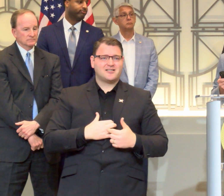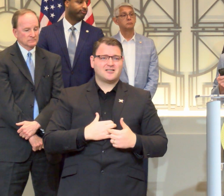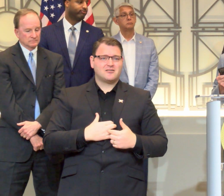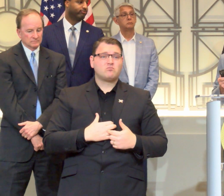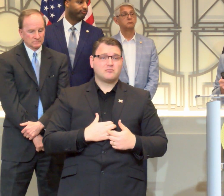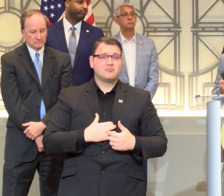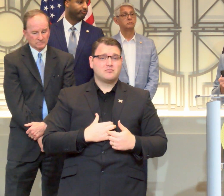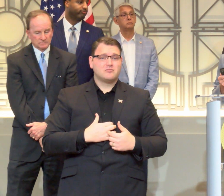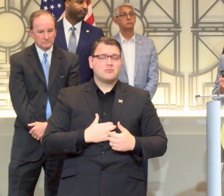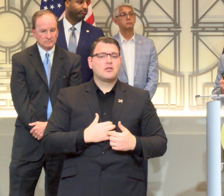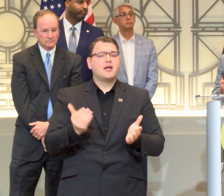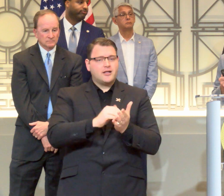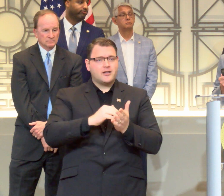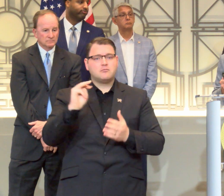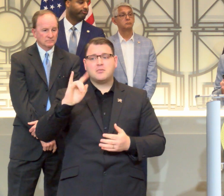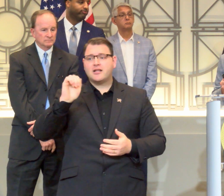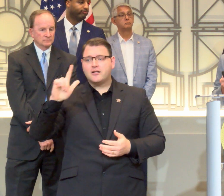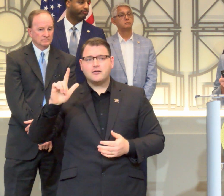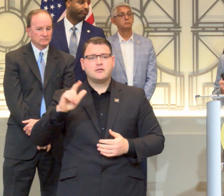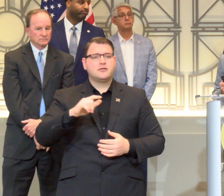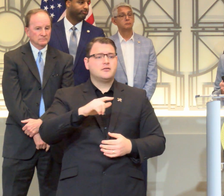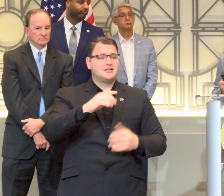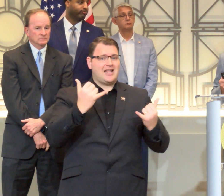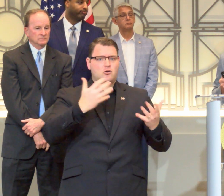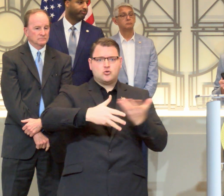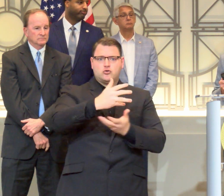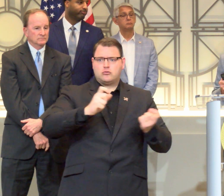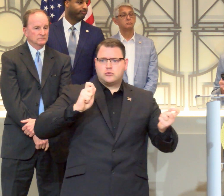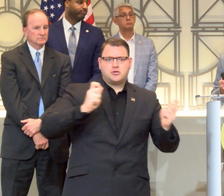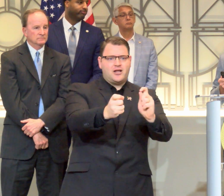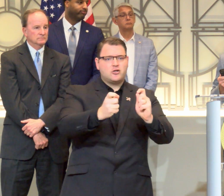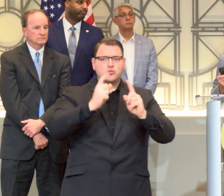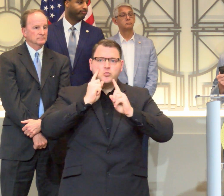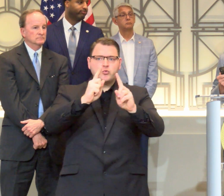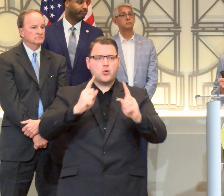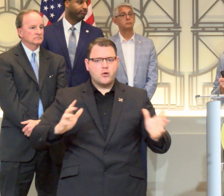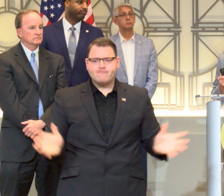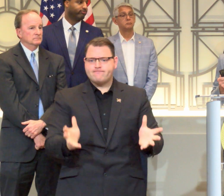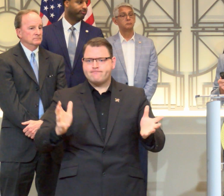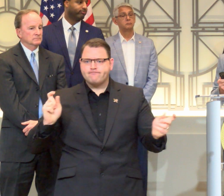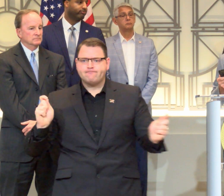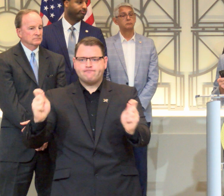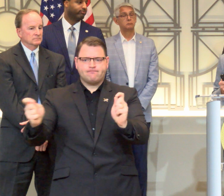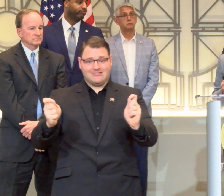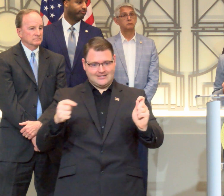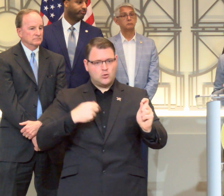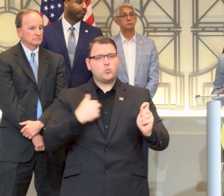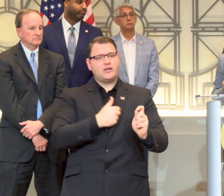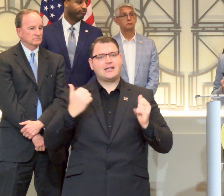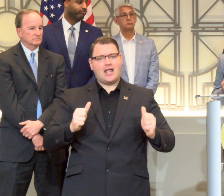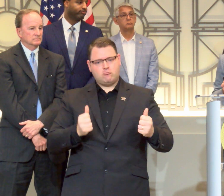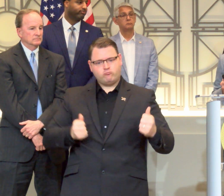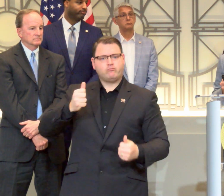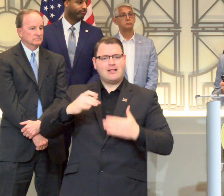again, millennials, social change, social movements, this is our thing. We can lead on this. We can do this for our families, for our loved ones,